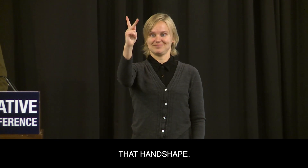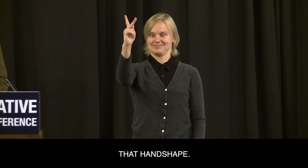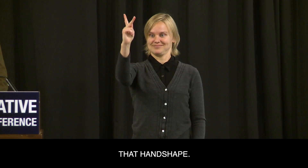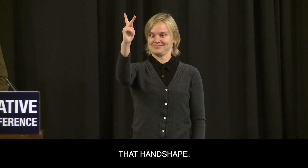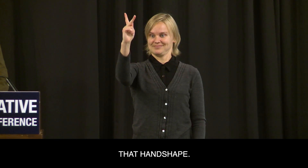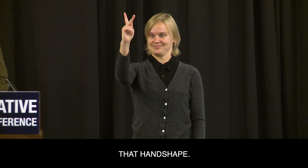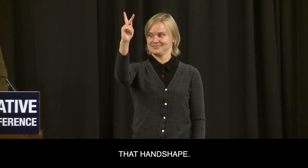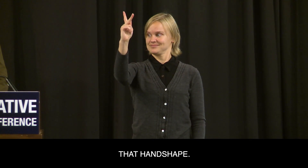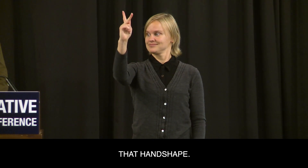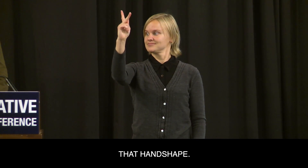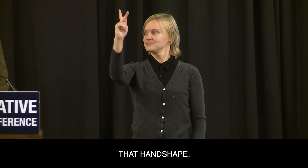That hand shape.